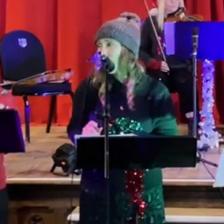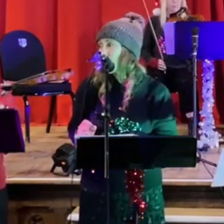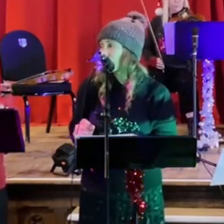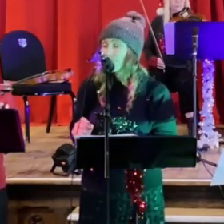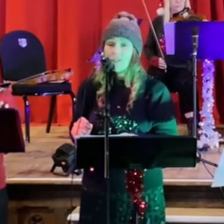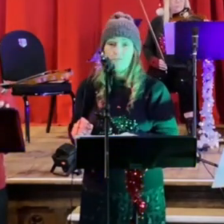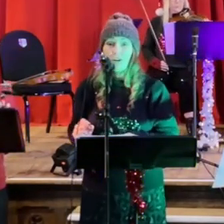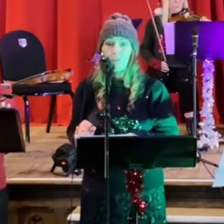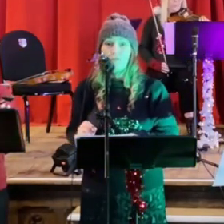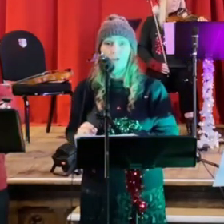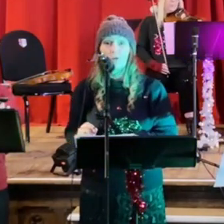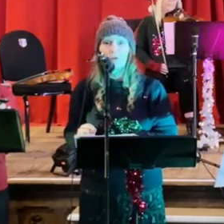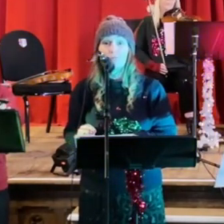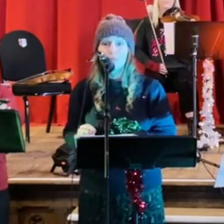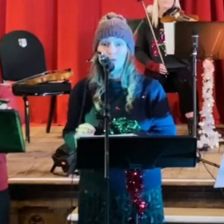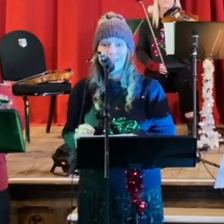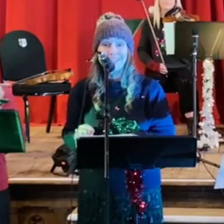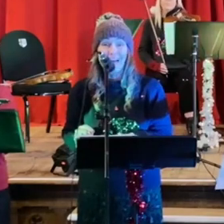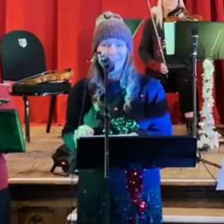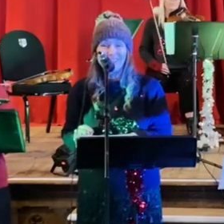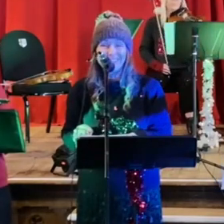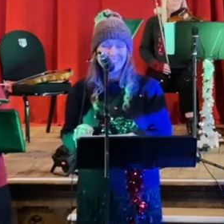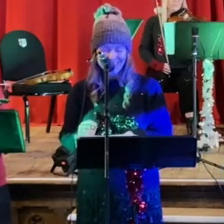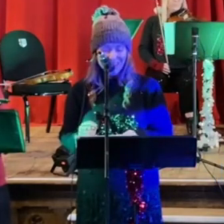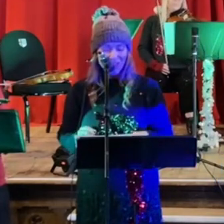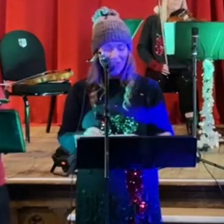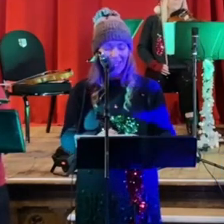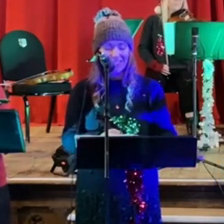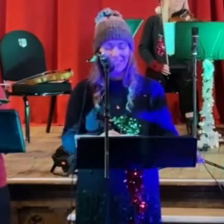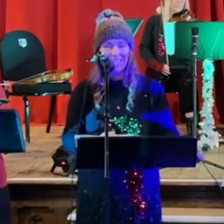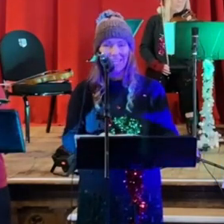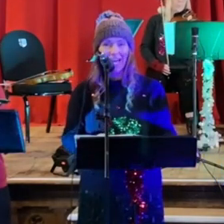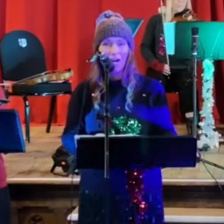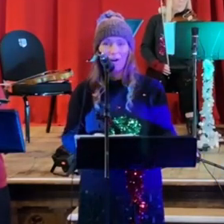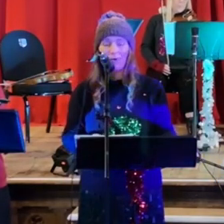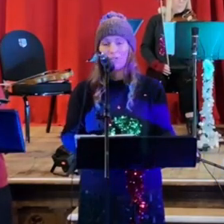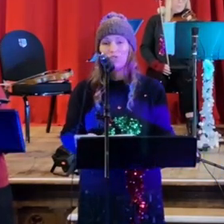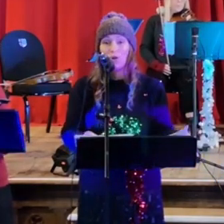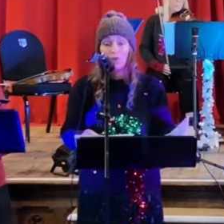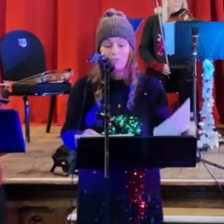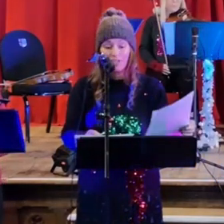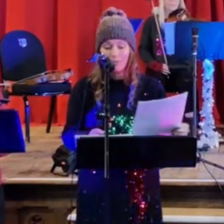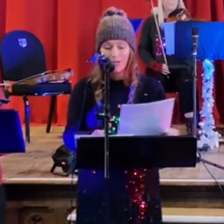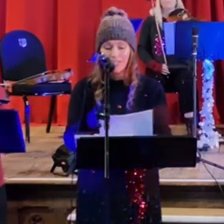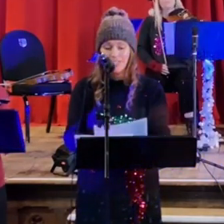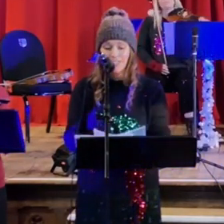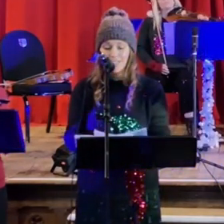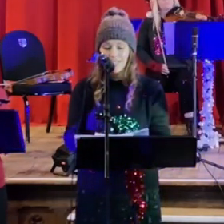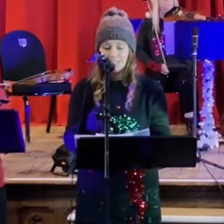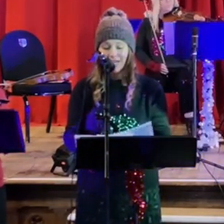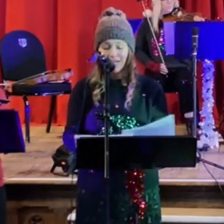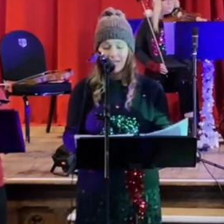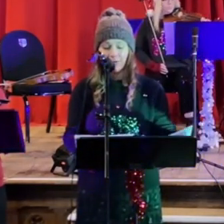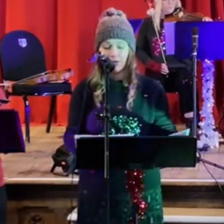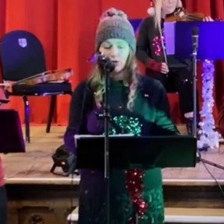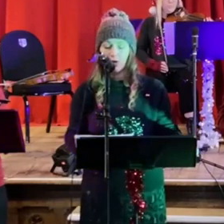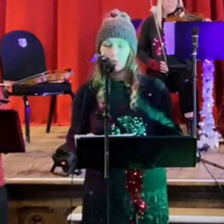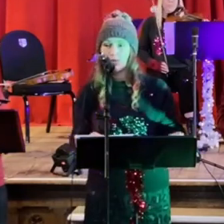pot for glum-looking carolers. So let's see how joyfully we can sing this. Here we come a-wassailing.